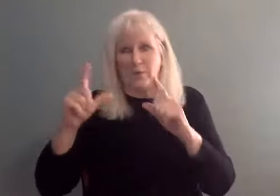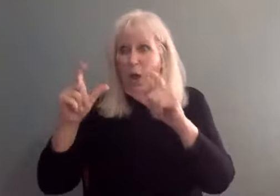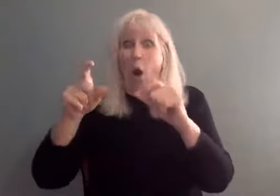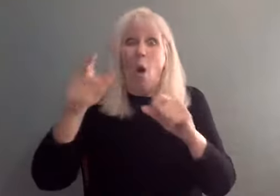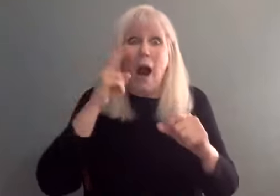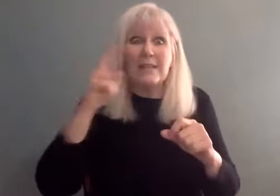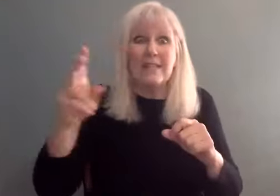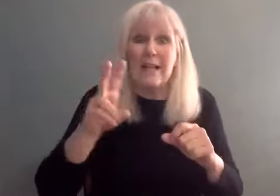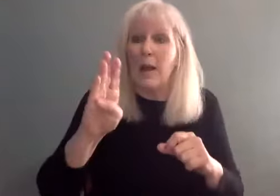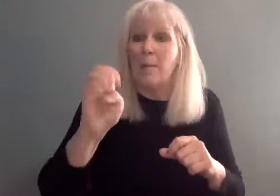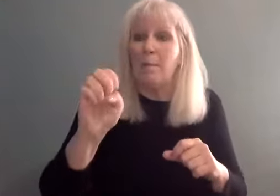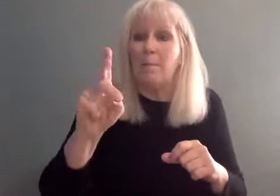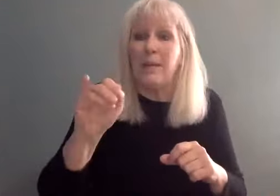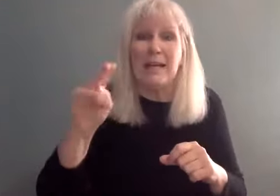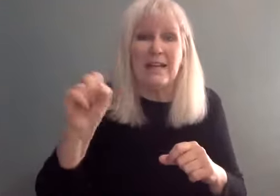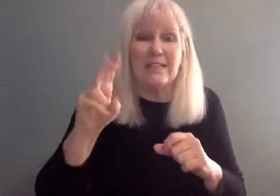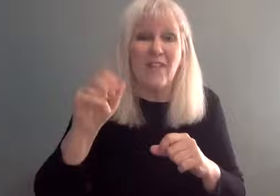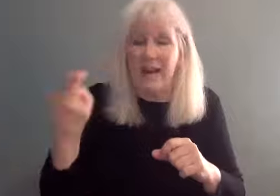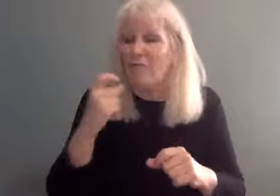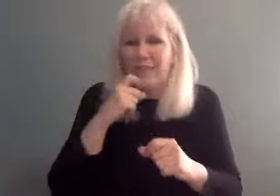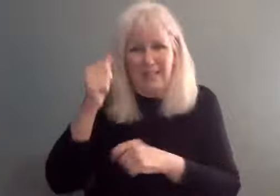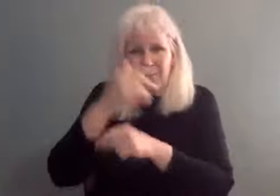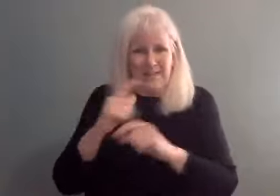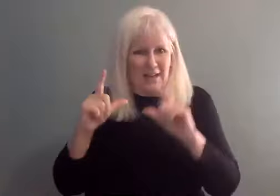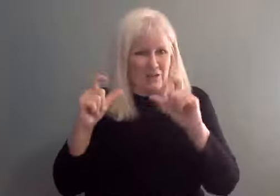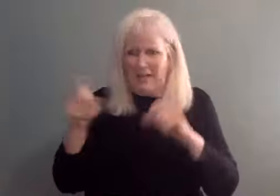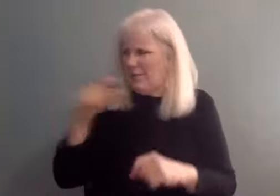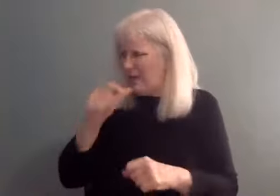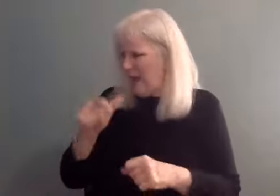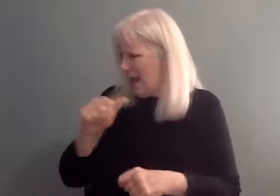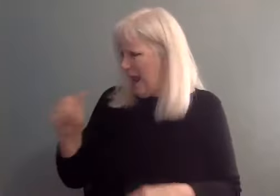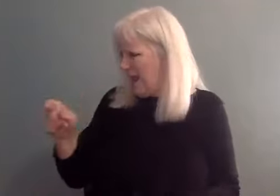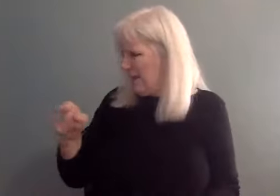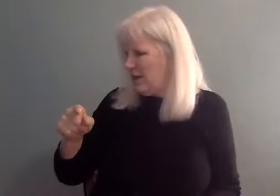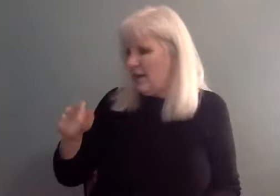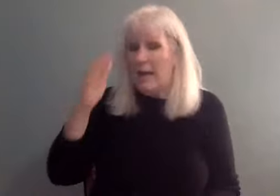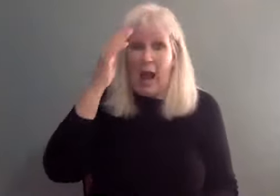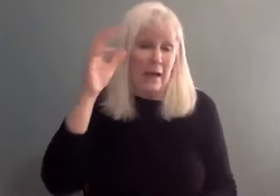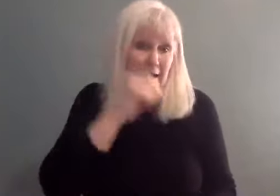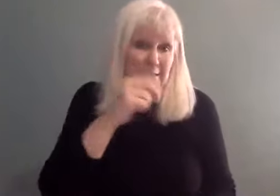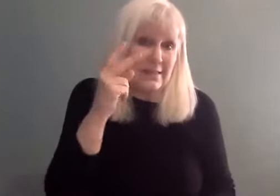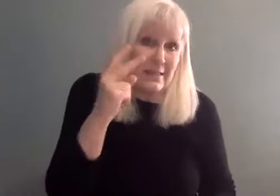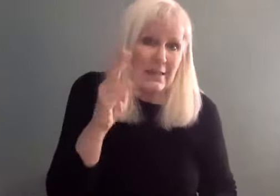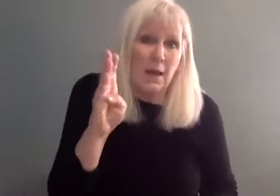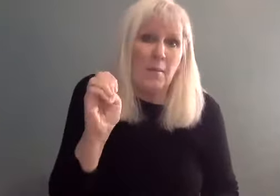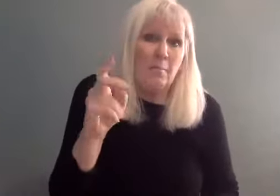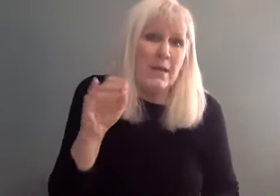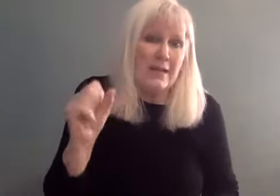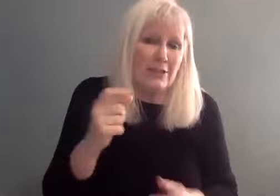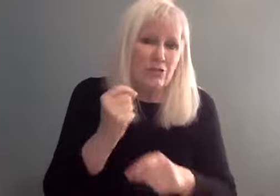now. Even my son sent me one. It was like, what? He's not in the program, but I guess he sees little Beacon's trucks around the house. But she said,